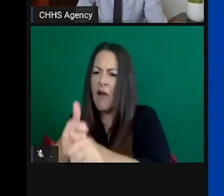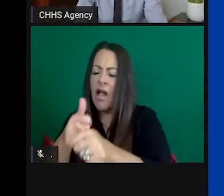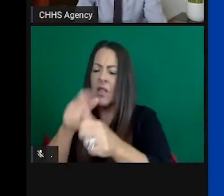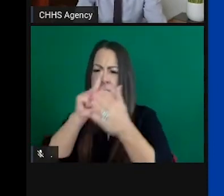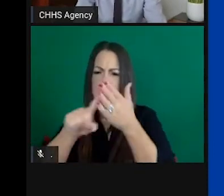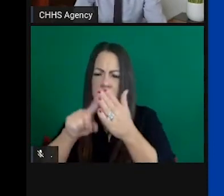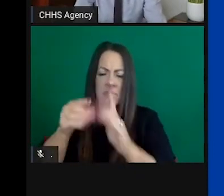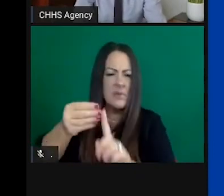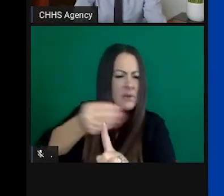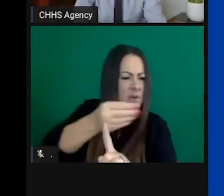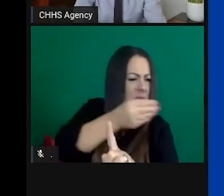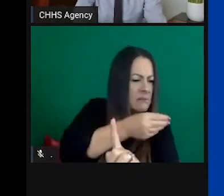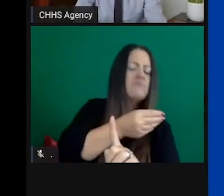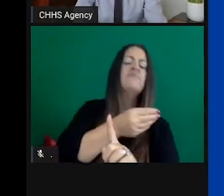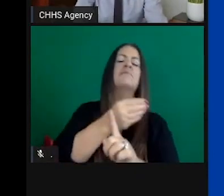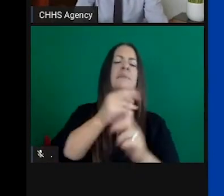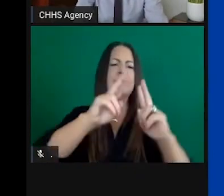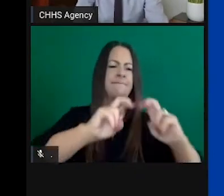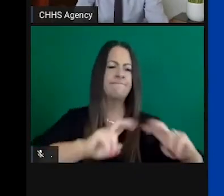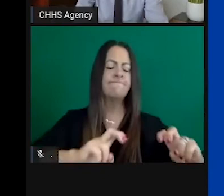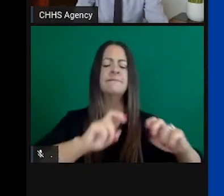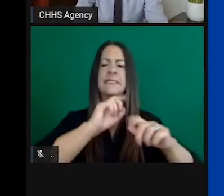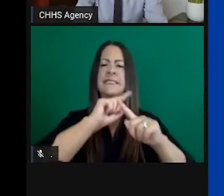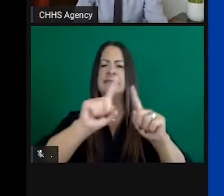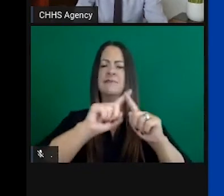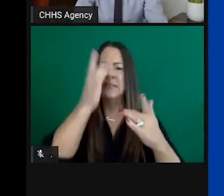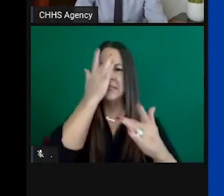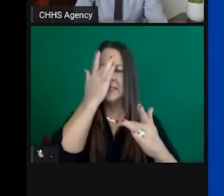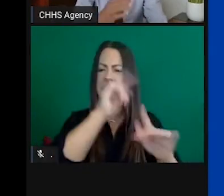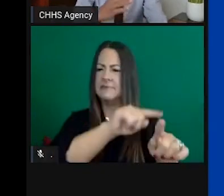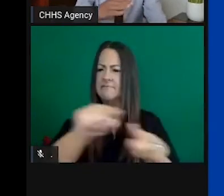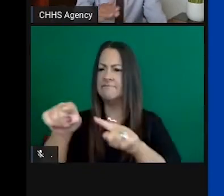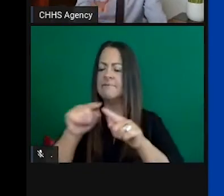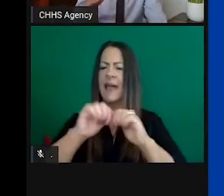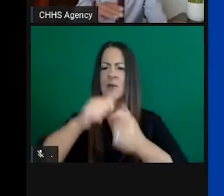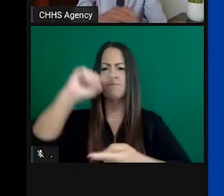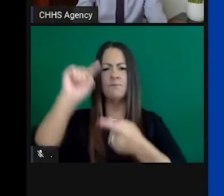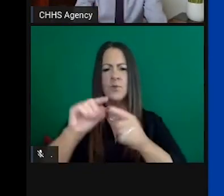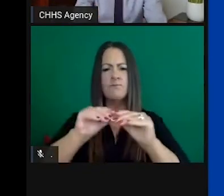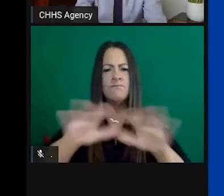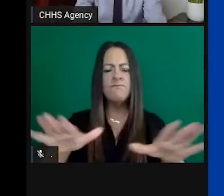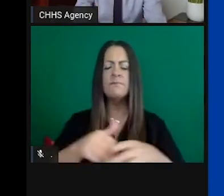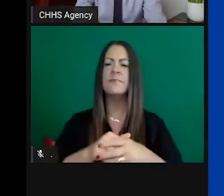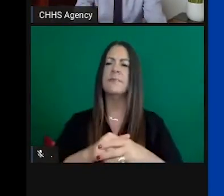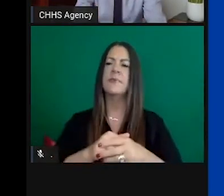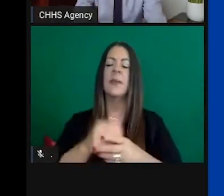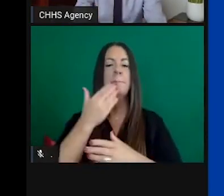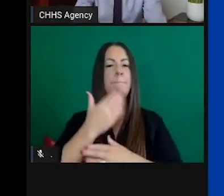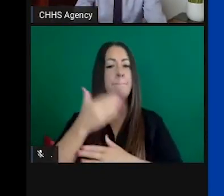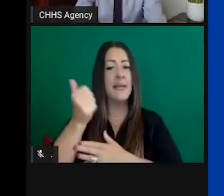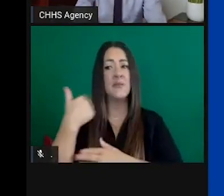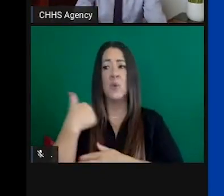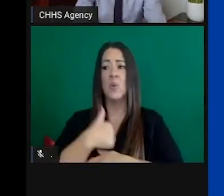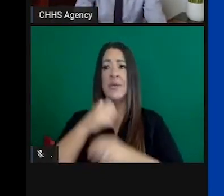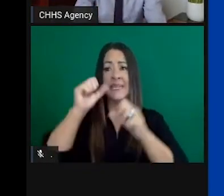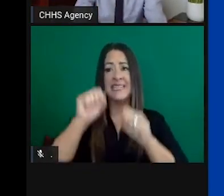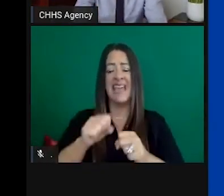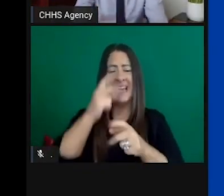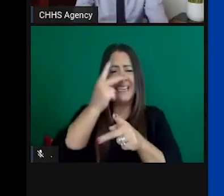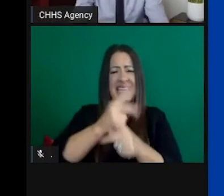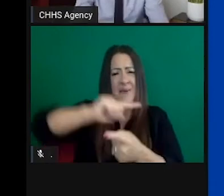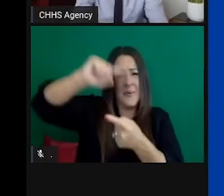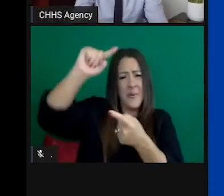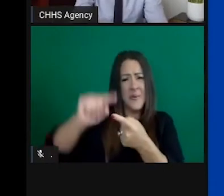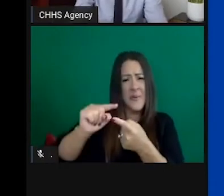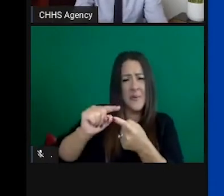investigation strategies, that we really do reduce those as much as possible so that the lower levels we achieve, the